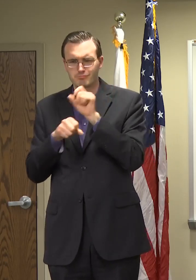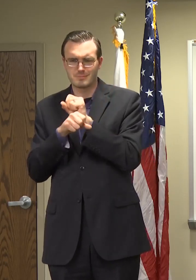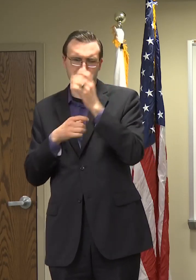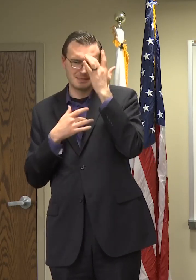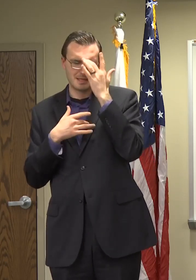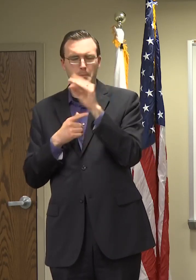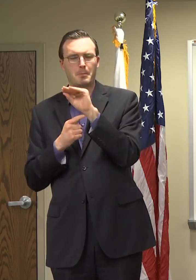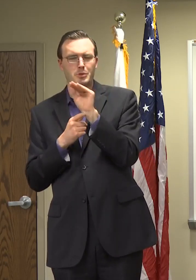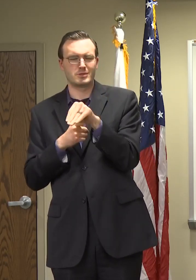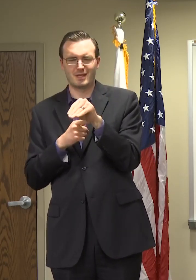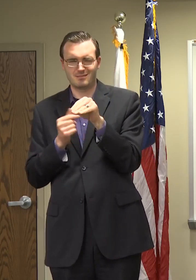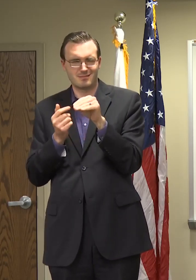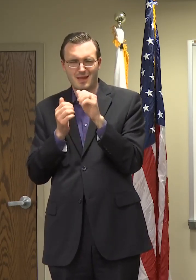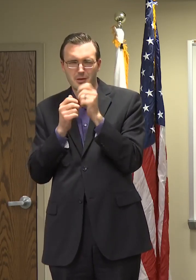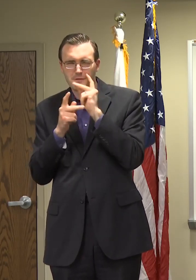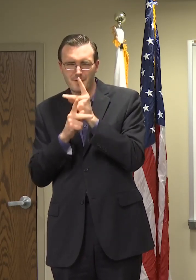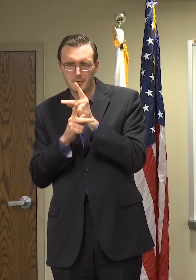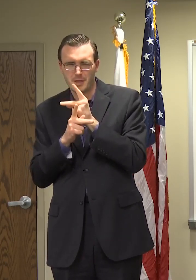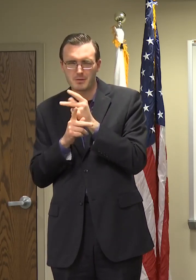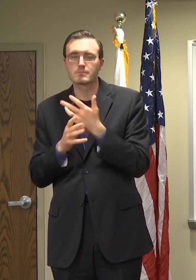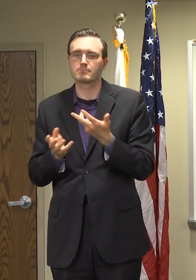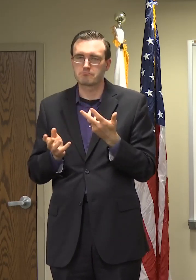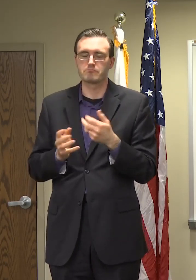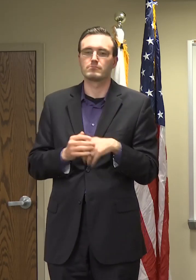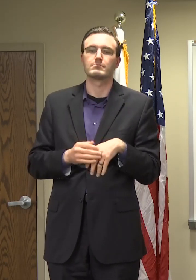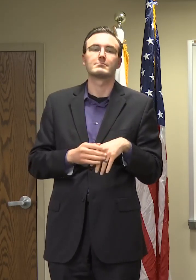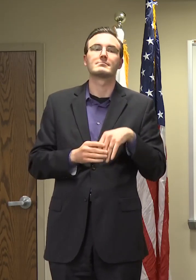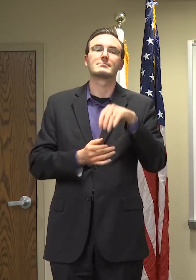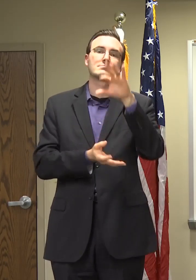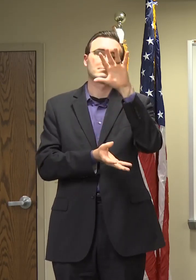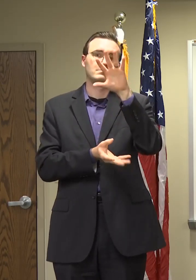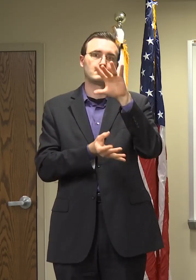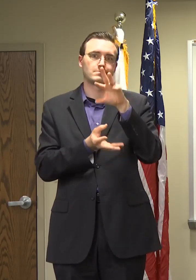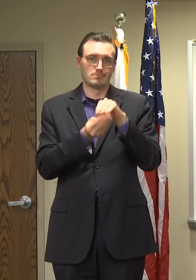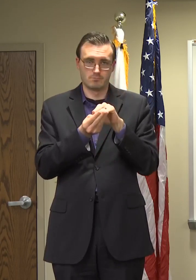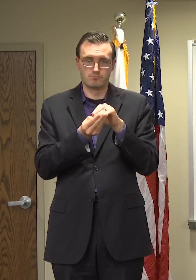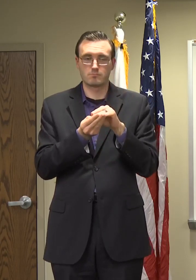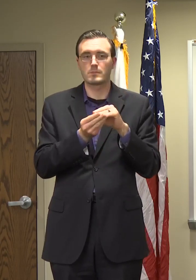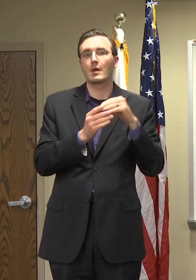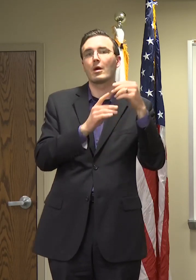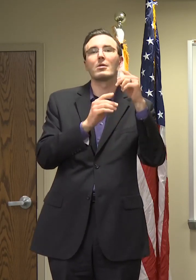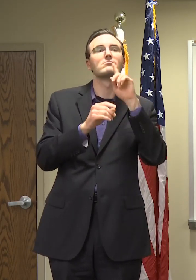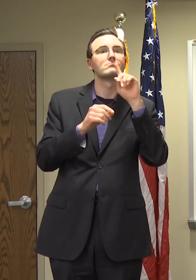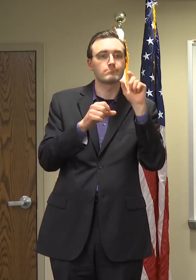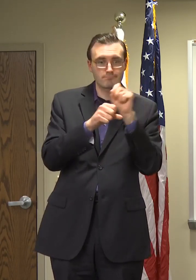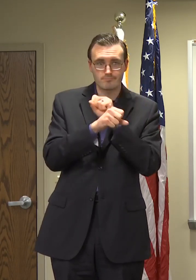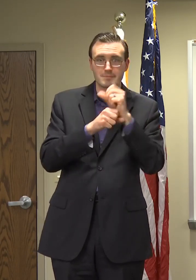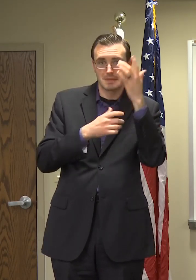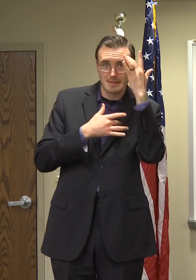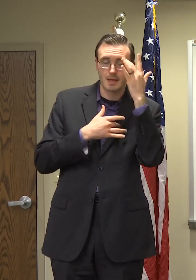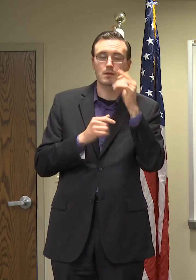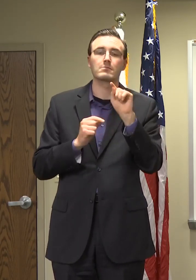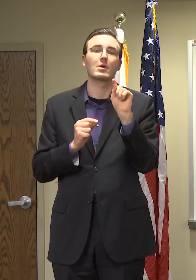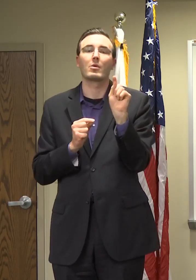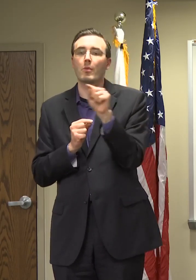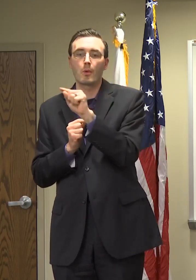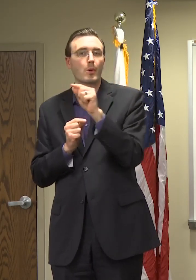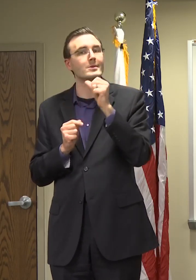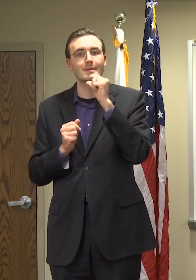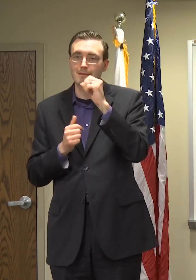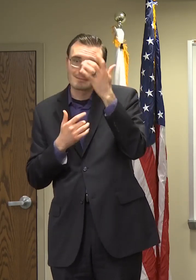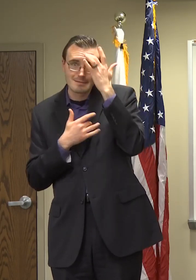the positives and negatives together, and then that's your denominator, and use, for those of us in math, the numerator at the